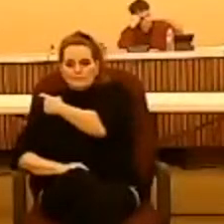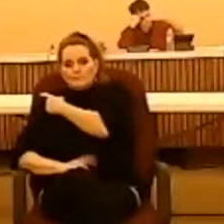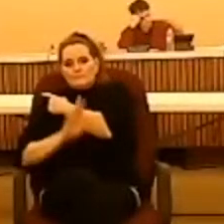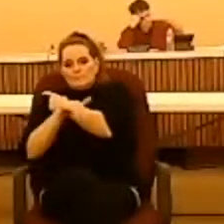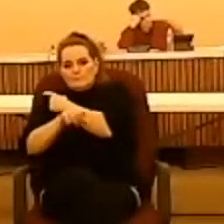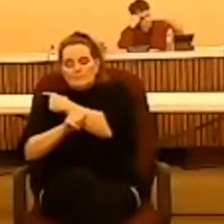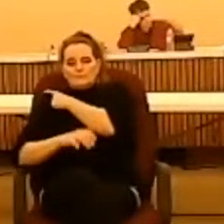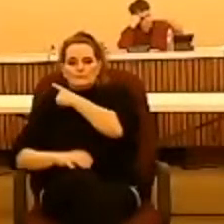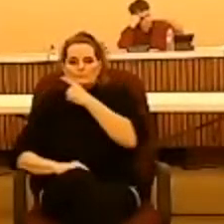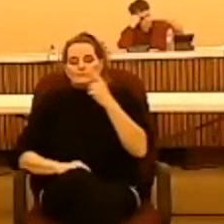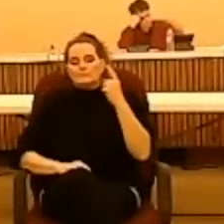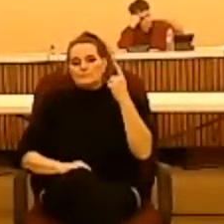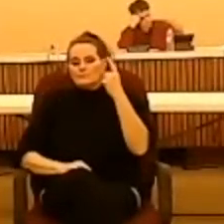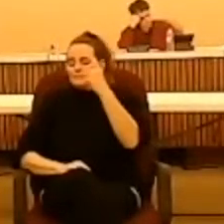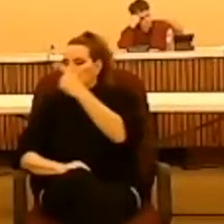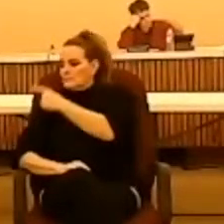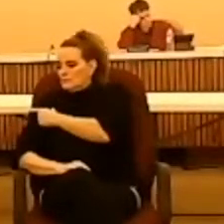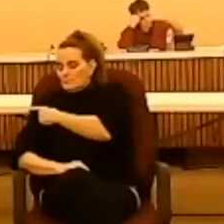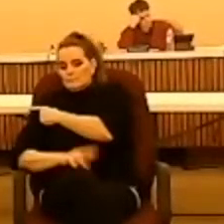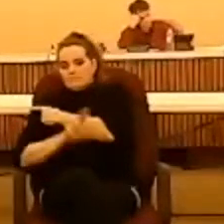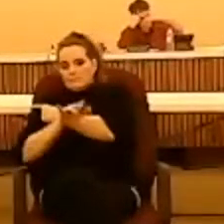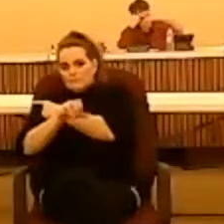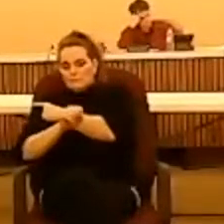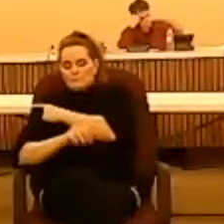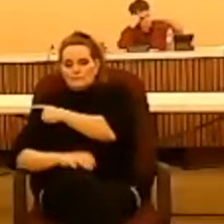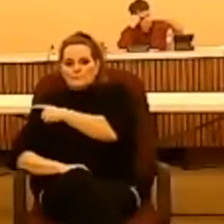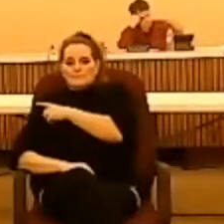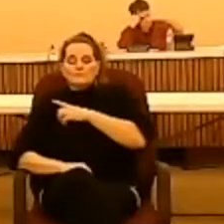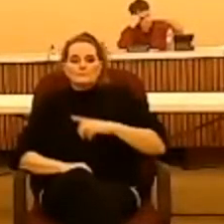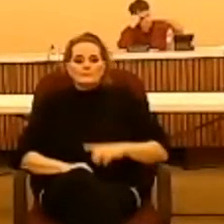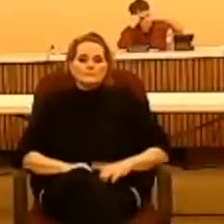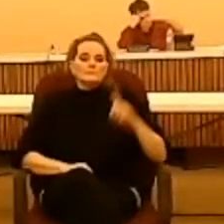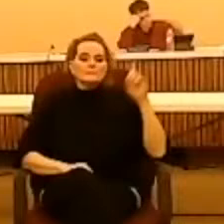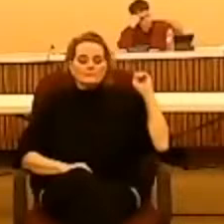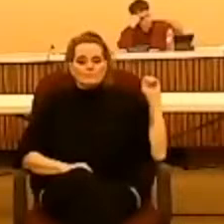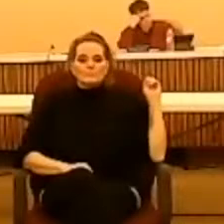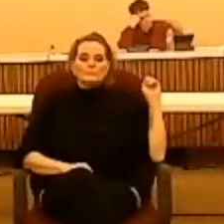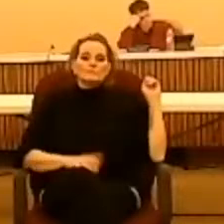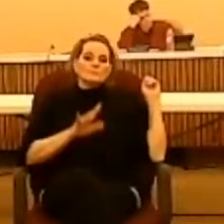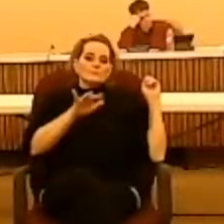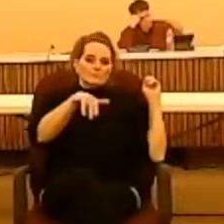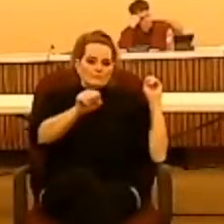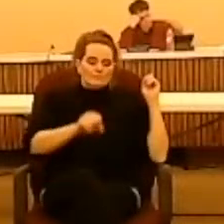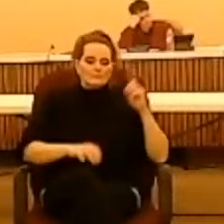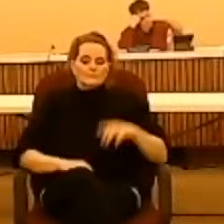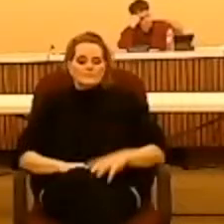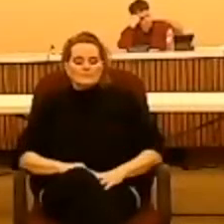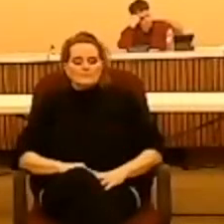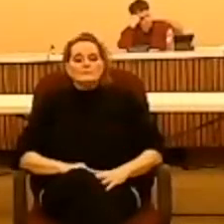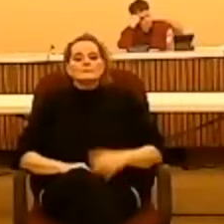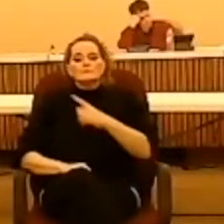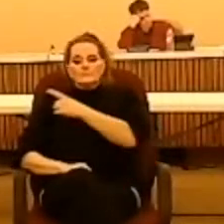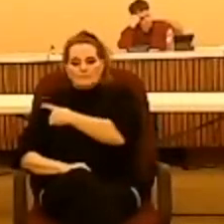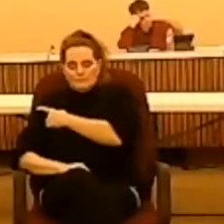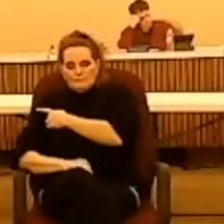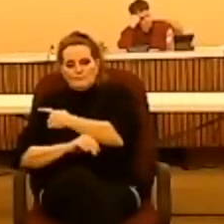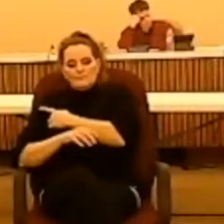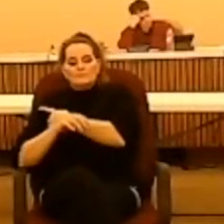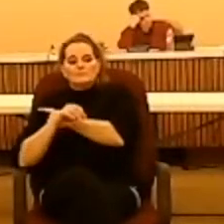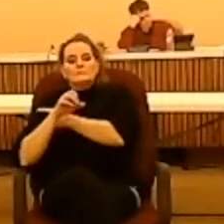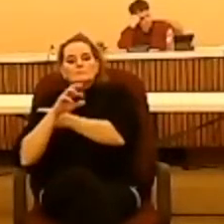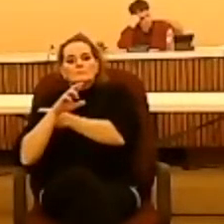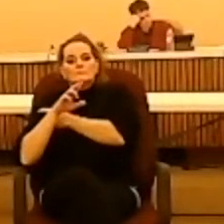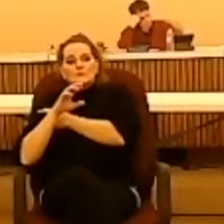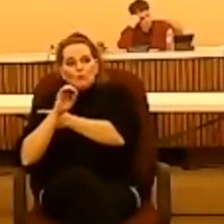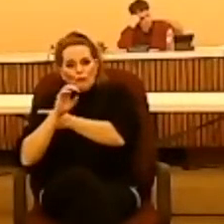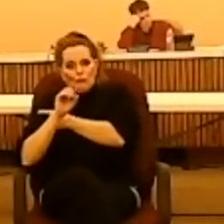Safranek, Aye. Councilmember Bolzner, Aye. Supervisor Schultz. Aye. Supervisor Schultz and fellow board members,